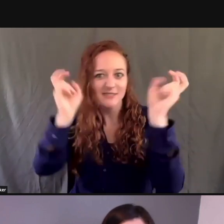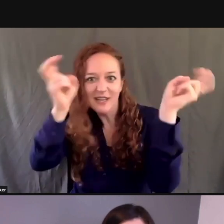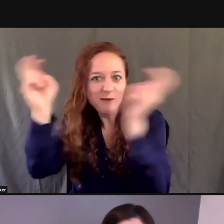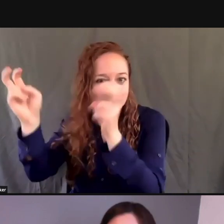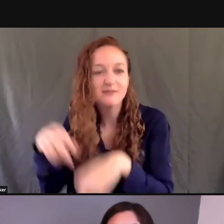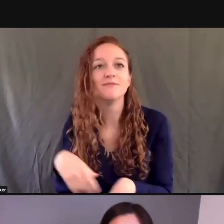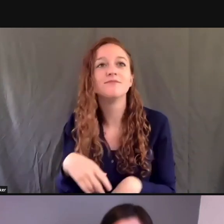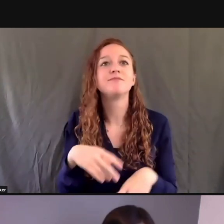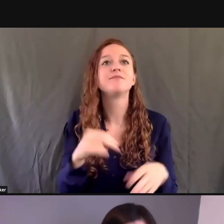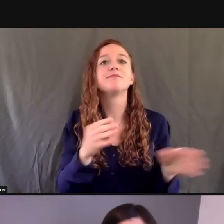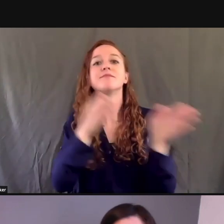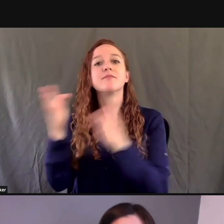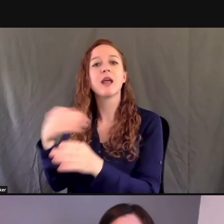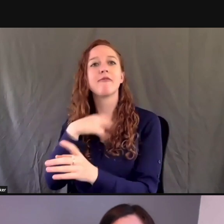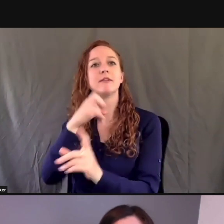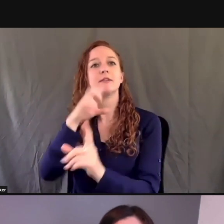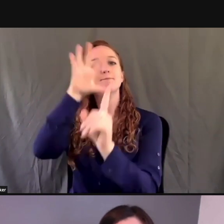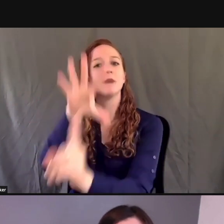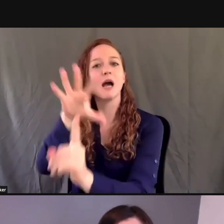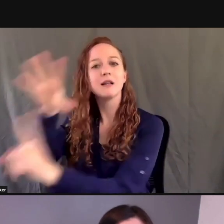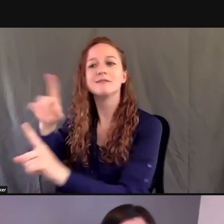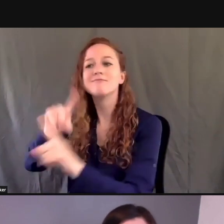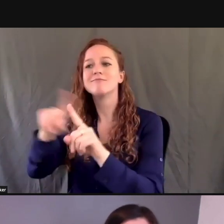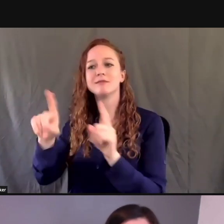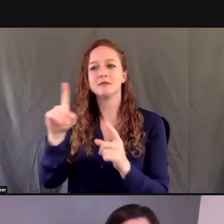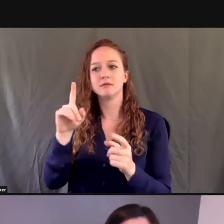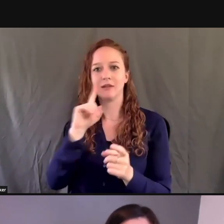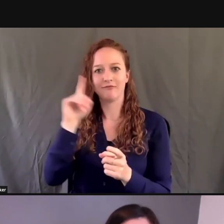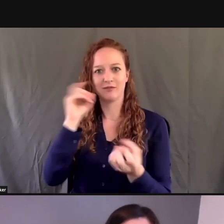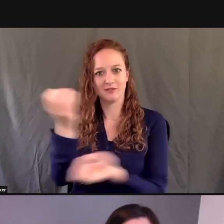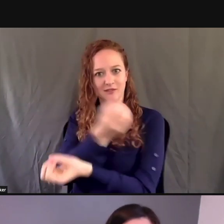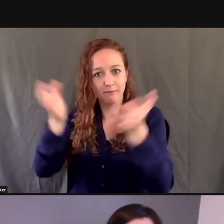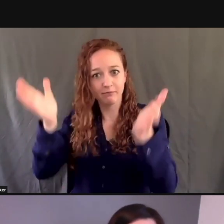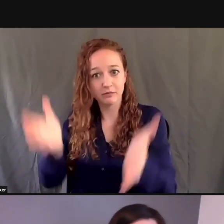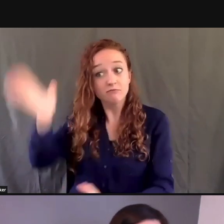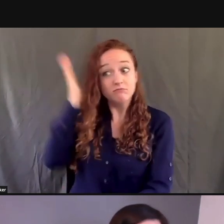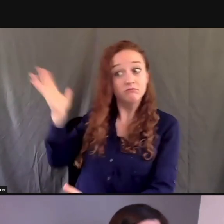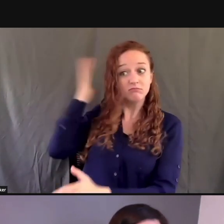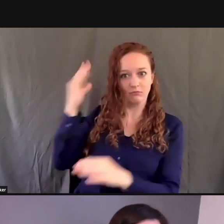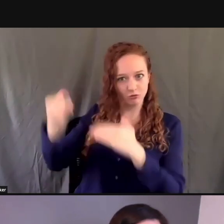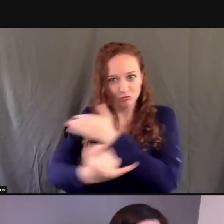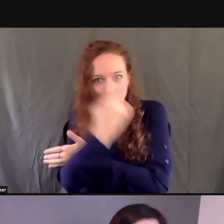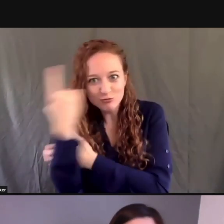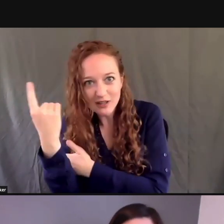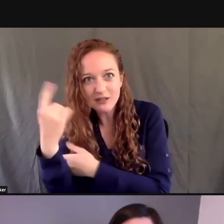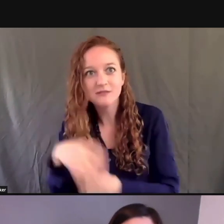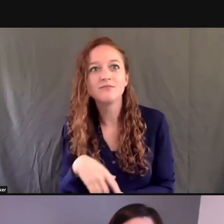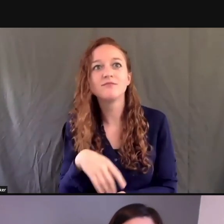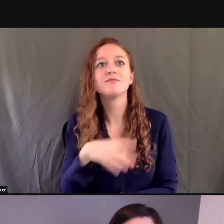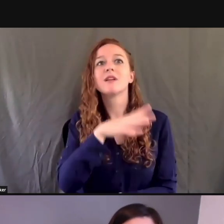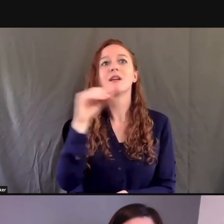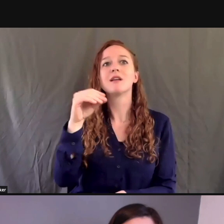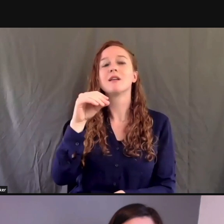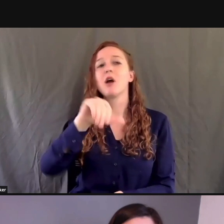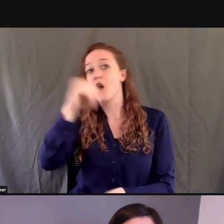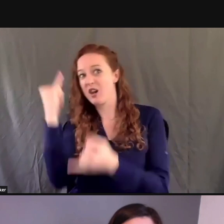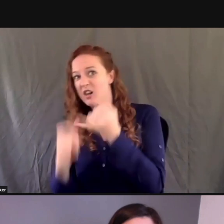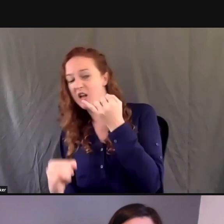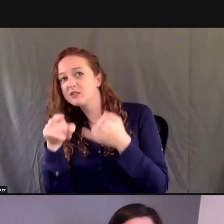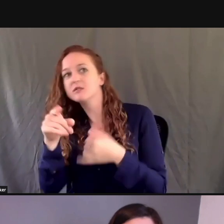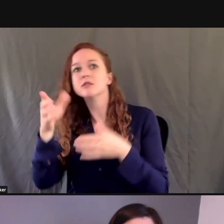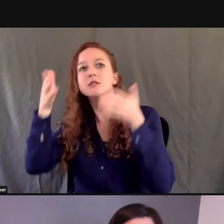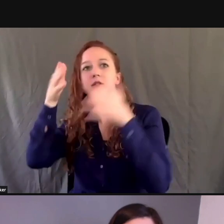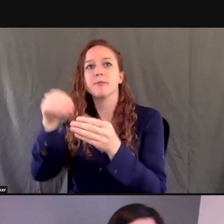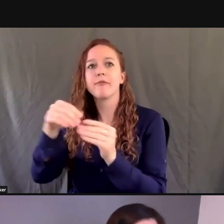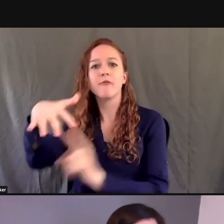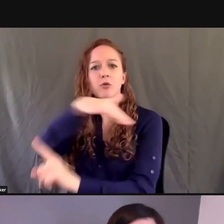choices. Right. And that evolution had us thinking how we express, how we use space temporally.